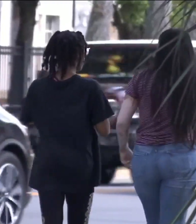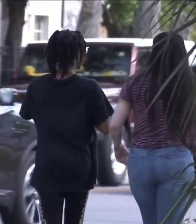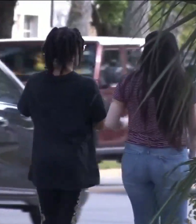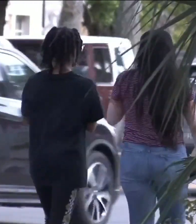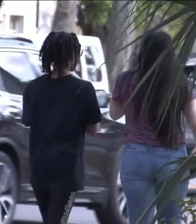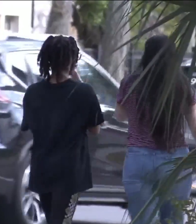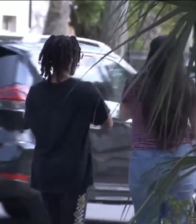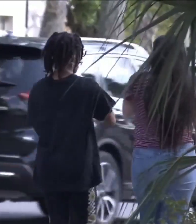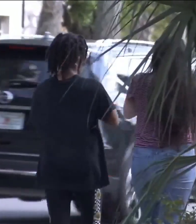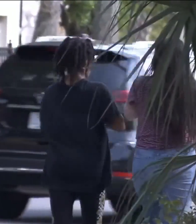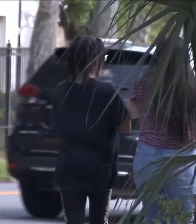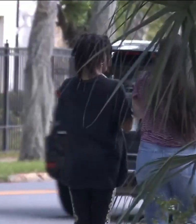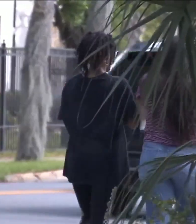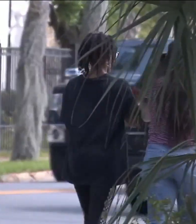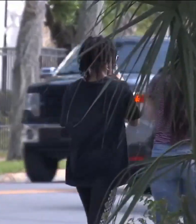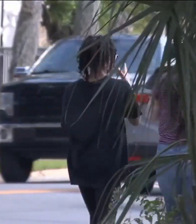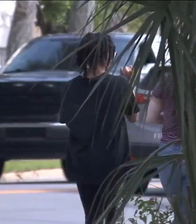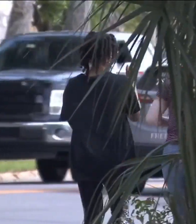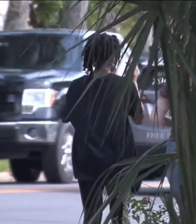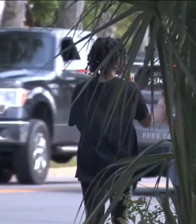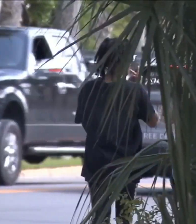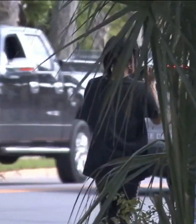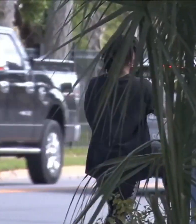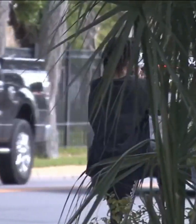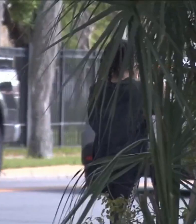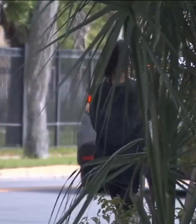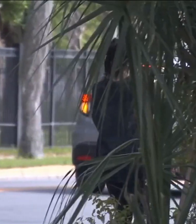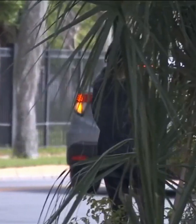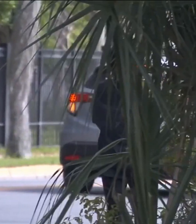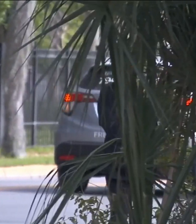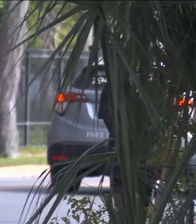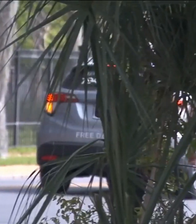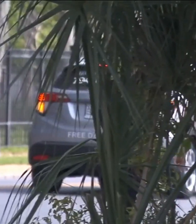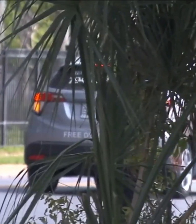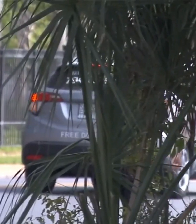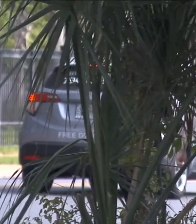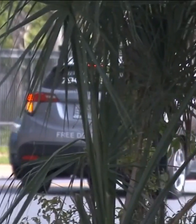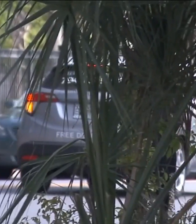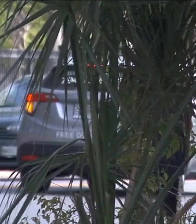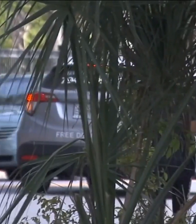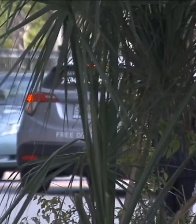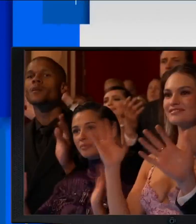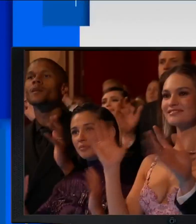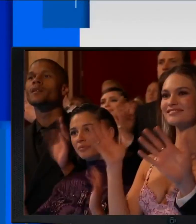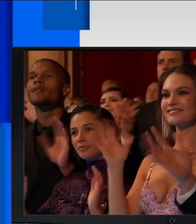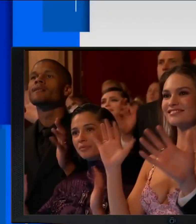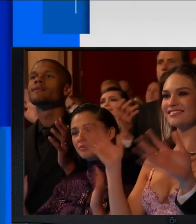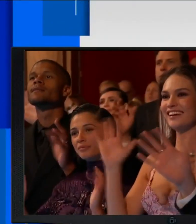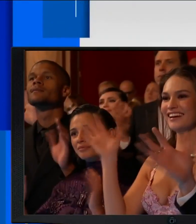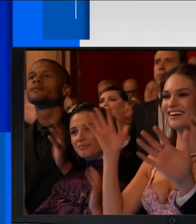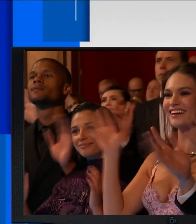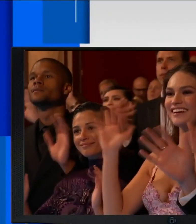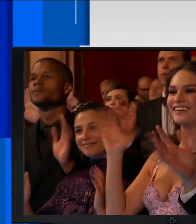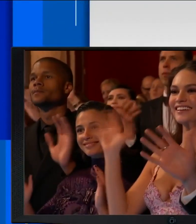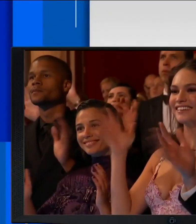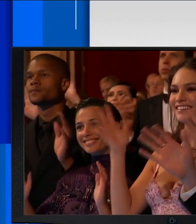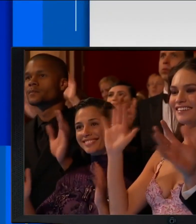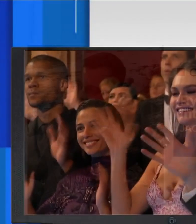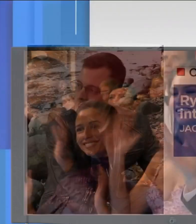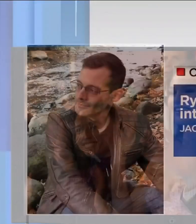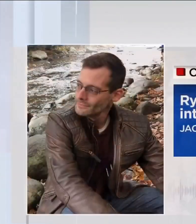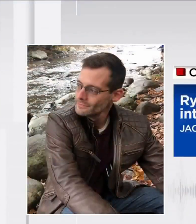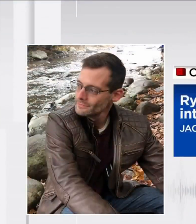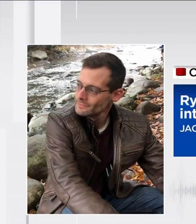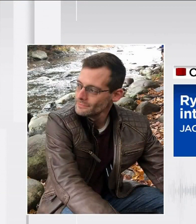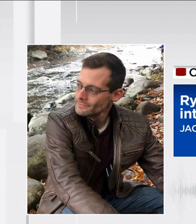lives of the deaf or hard of hearing population. I spoke with Jacksonville resident Ryan Harder through an interpreter and asked him how he reacted to the win